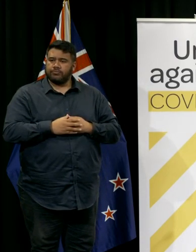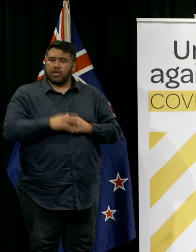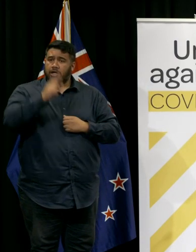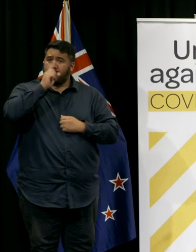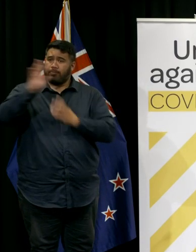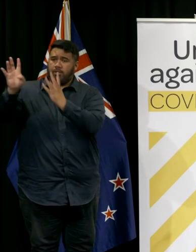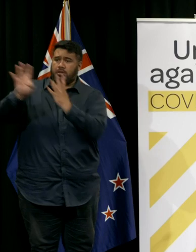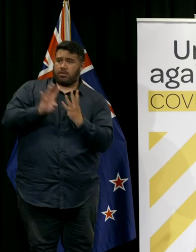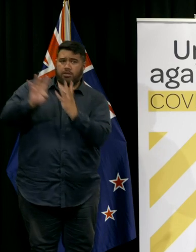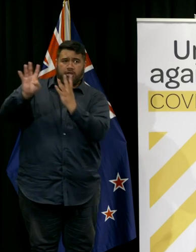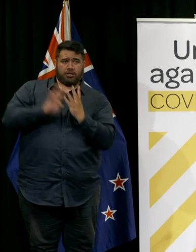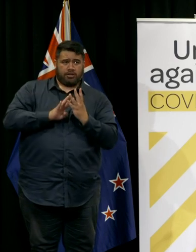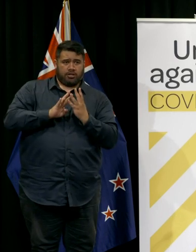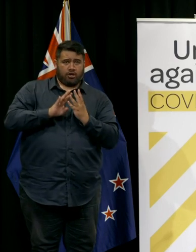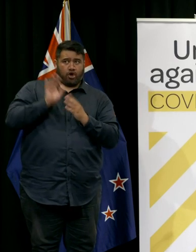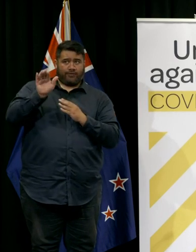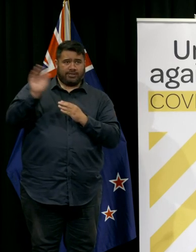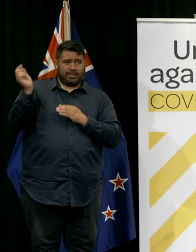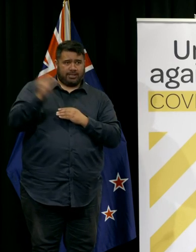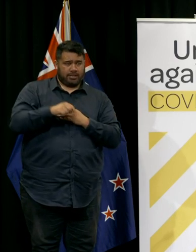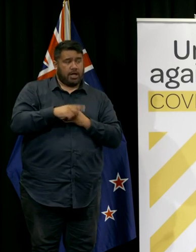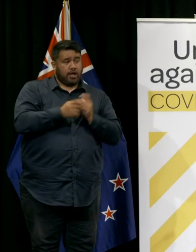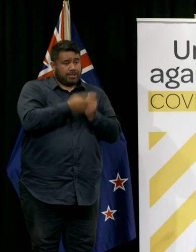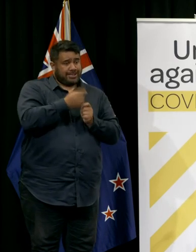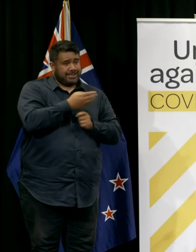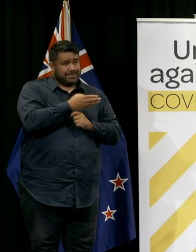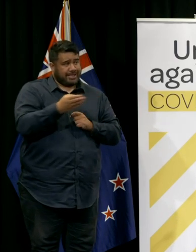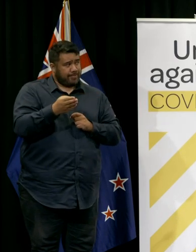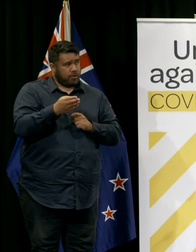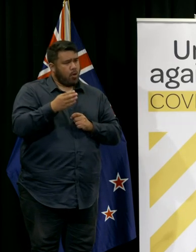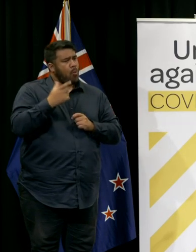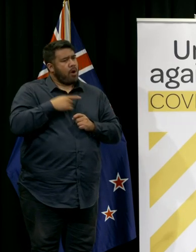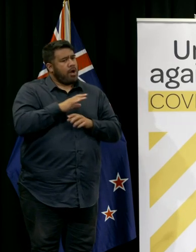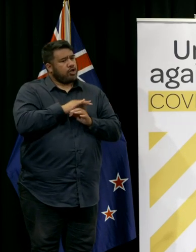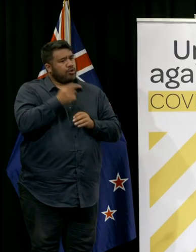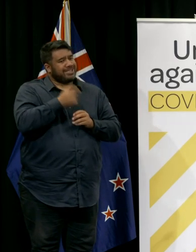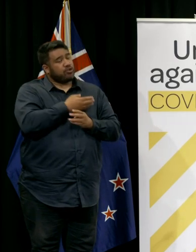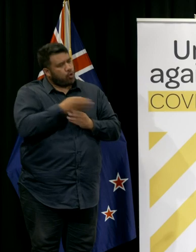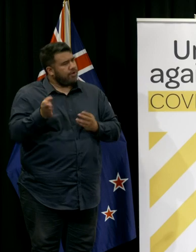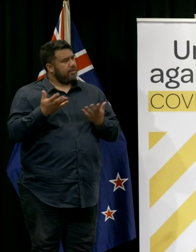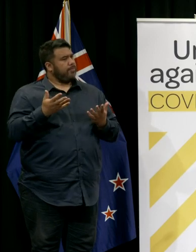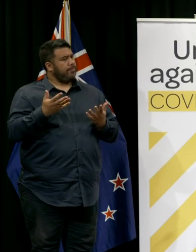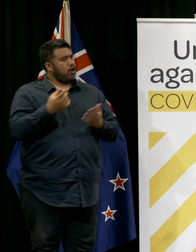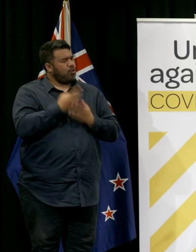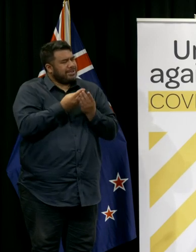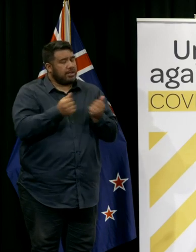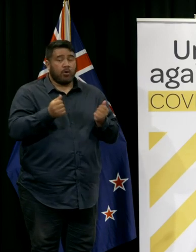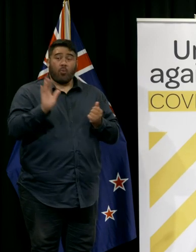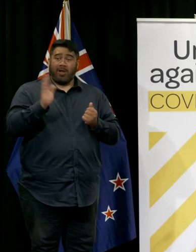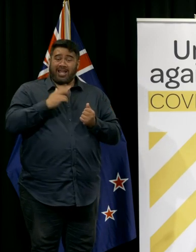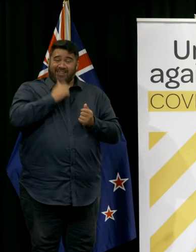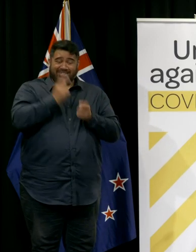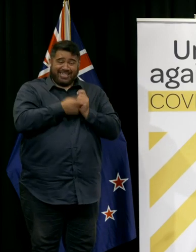Zealand? A couple of reasons there. One is it could use up all our testing capacity on any one day and stop